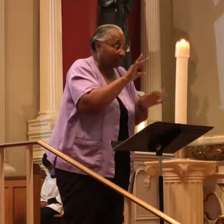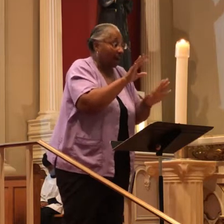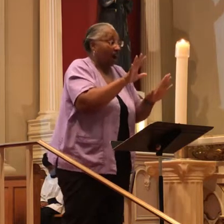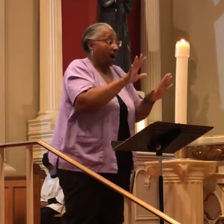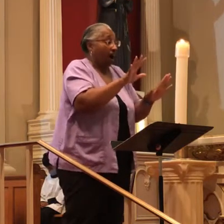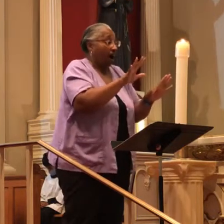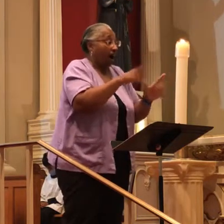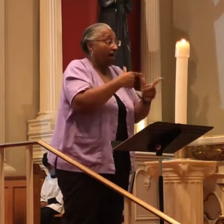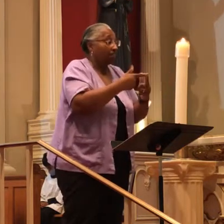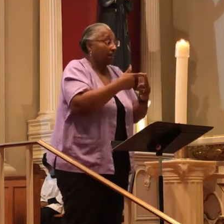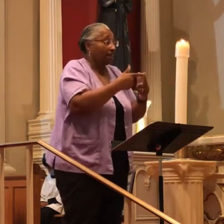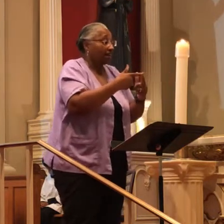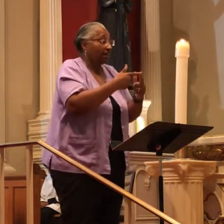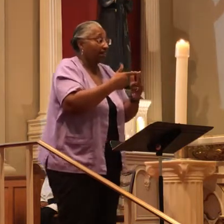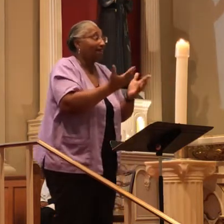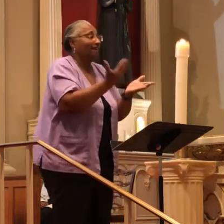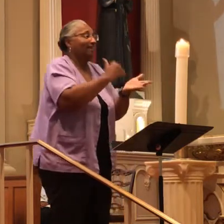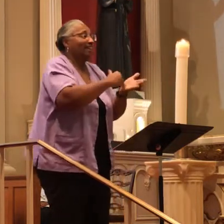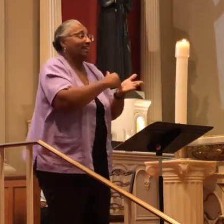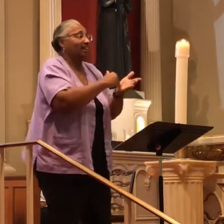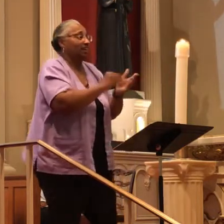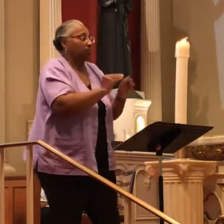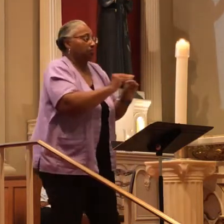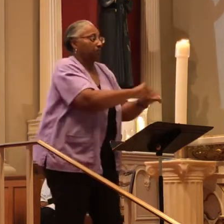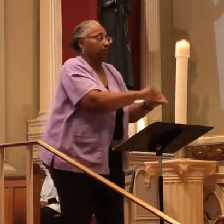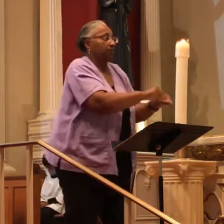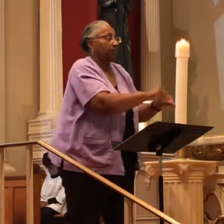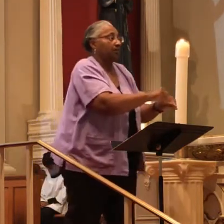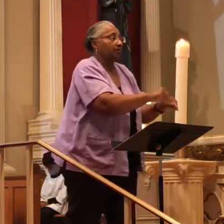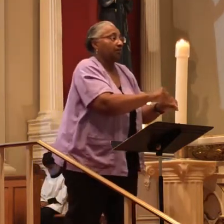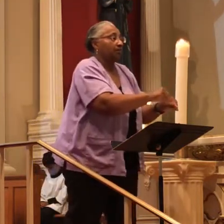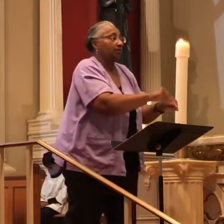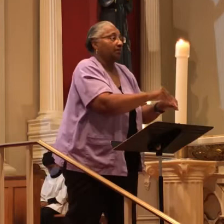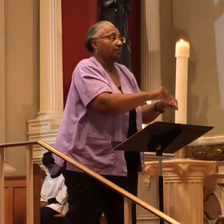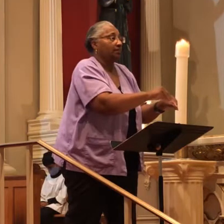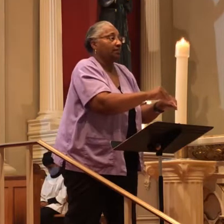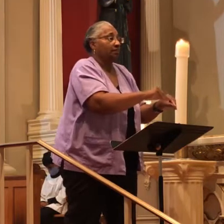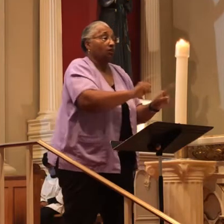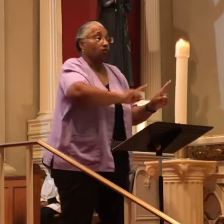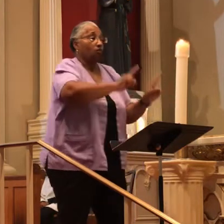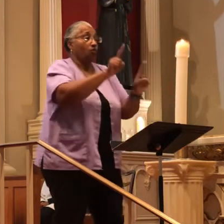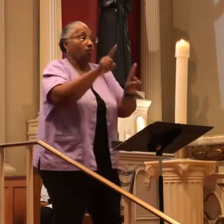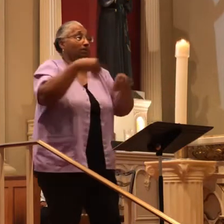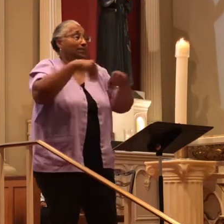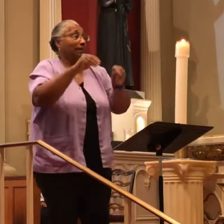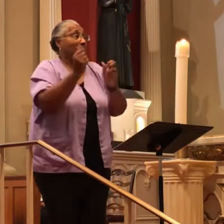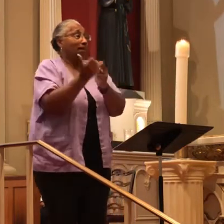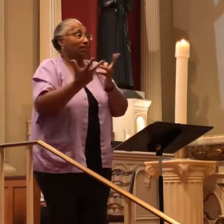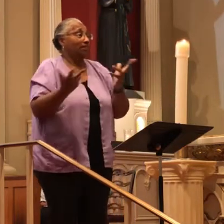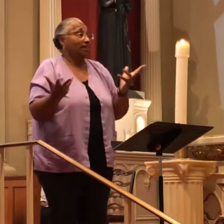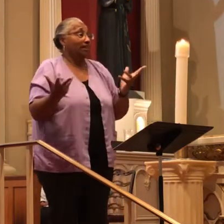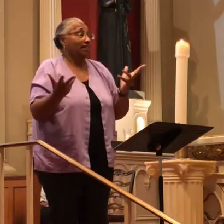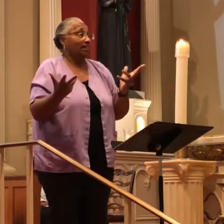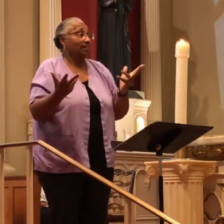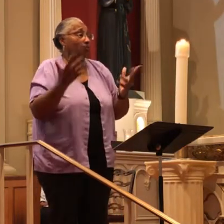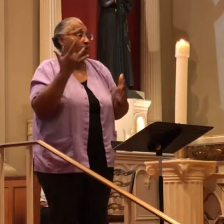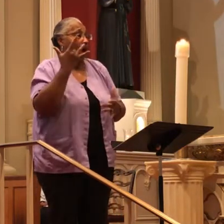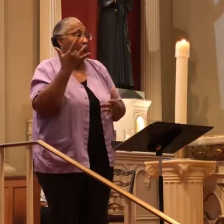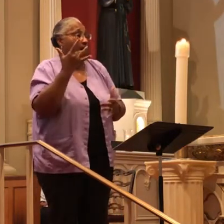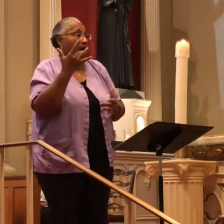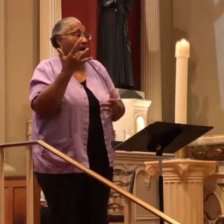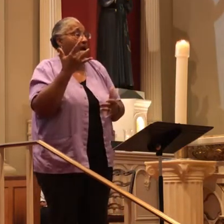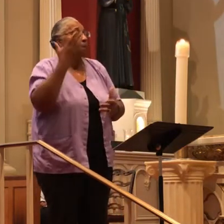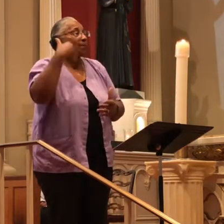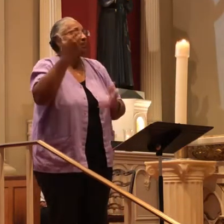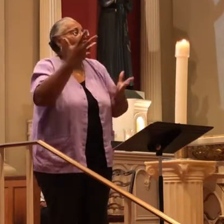He puts it underground again, and then he sells everything he has to buy that field. You know, I was